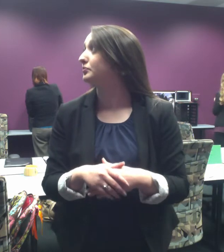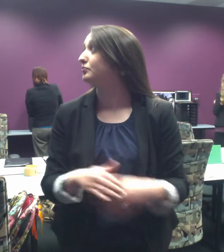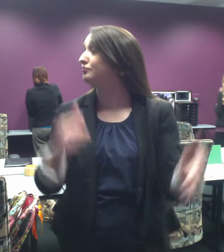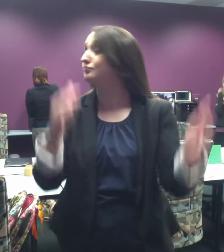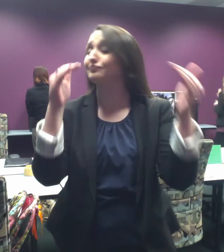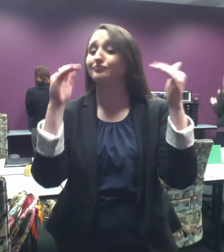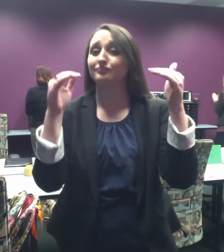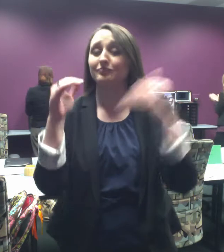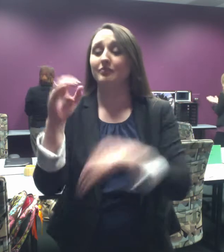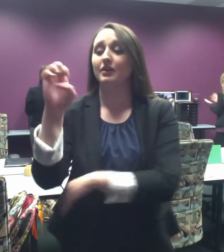evaporation.